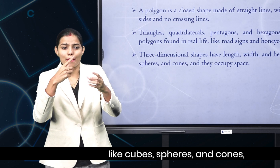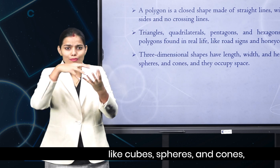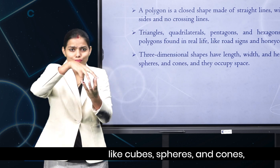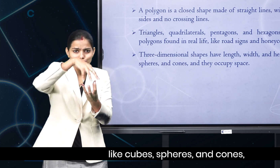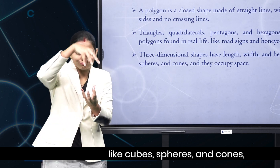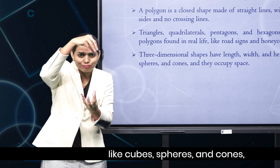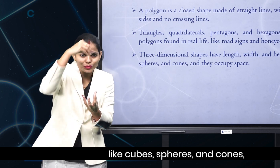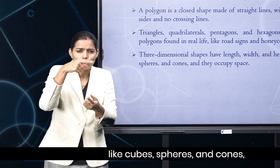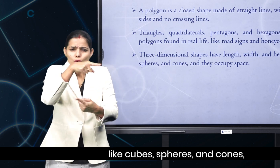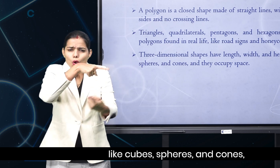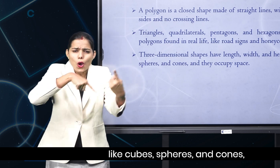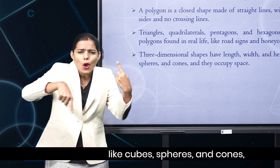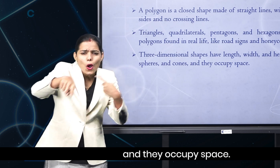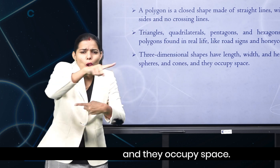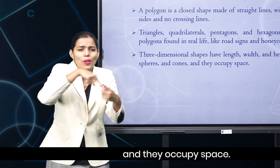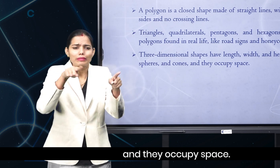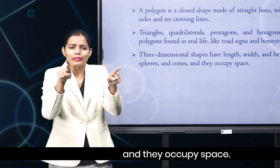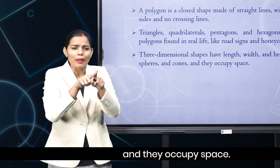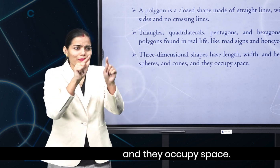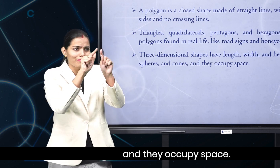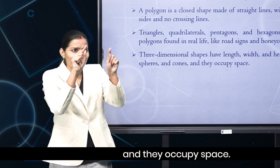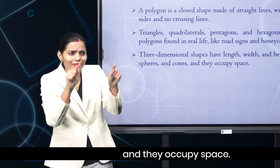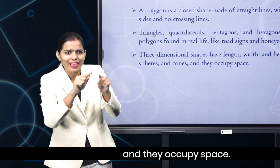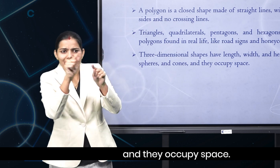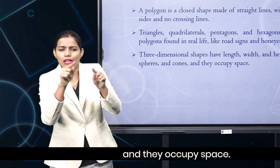and cones, and they occupy space.